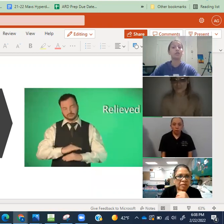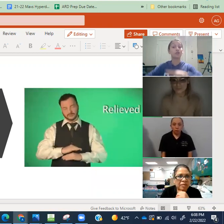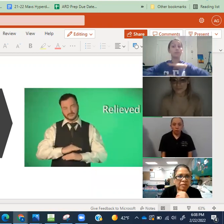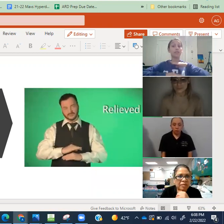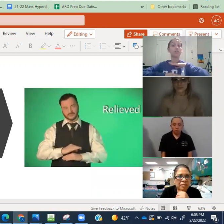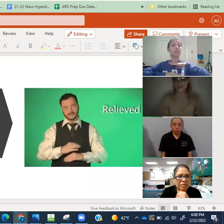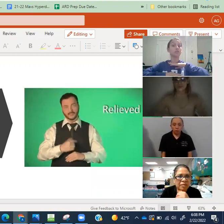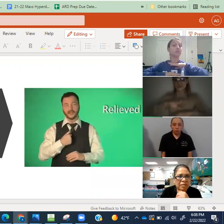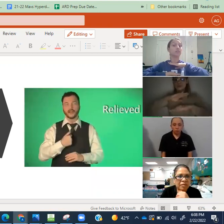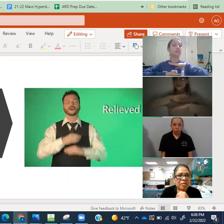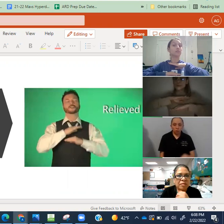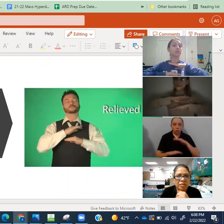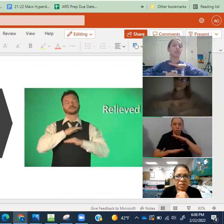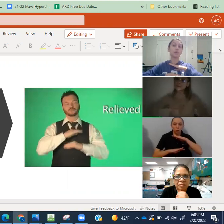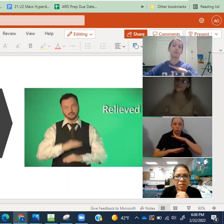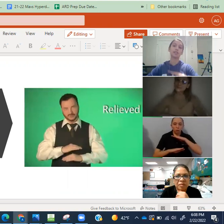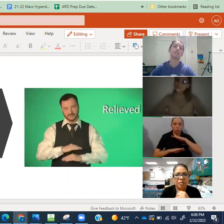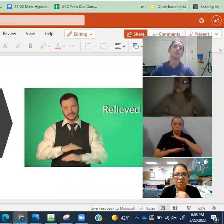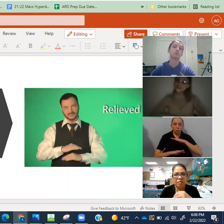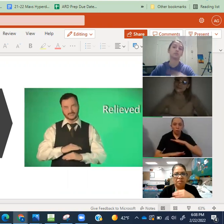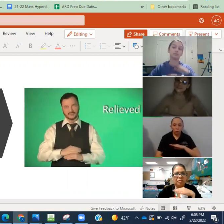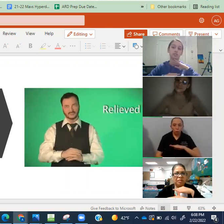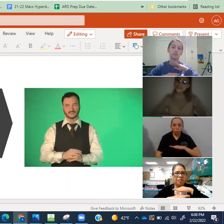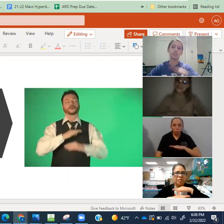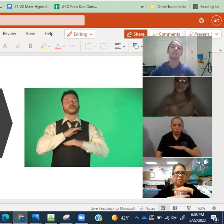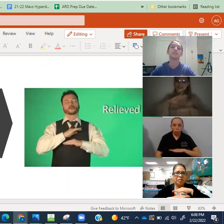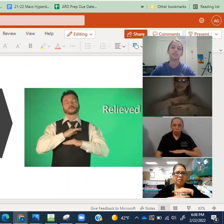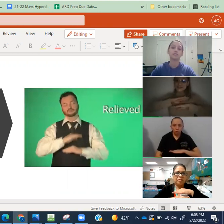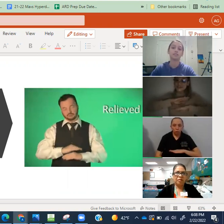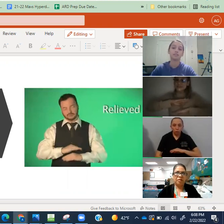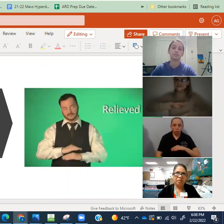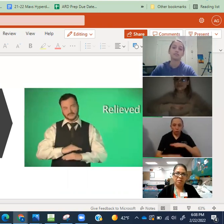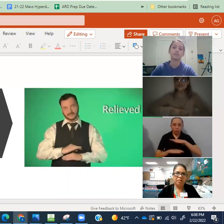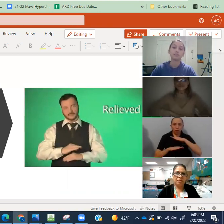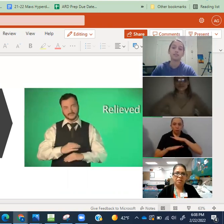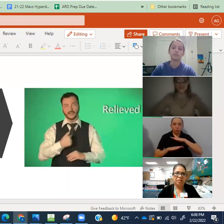So maybe you're up here, but then it comes back down where you're relieved.